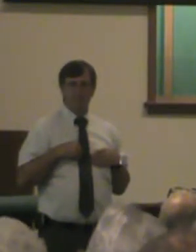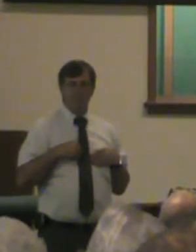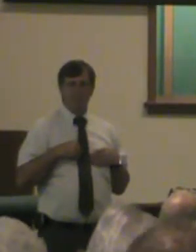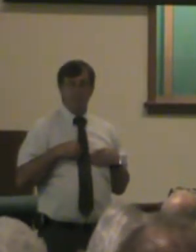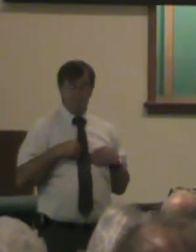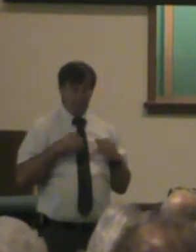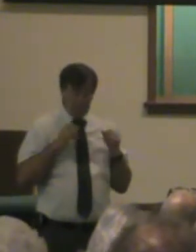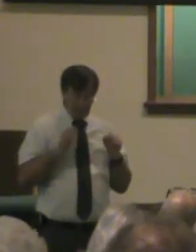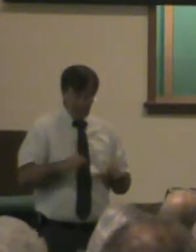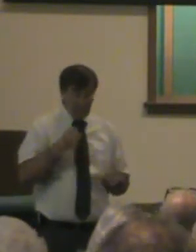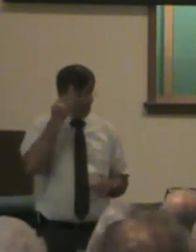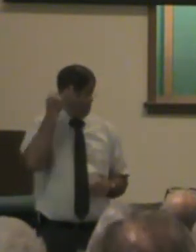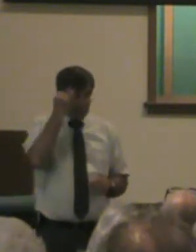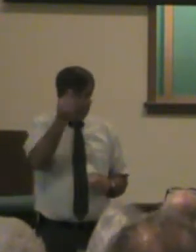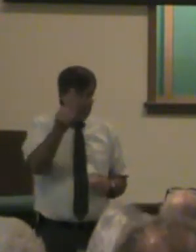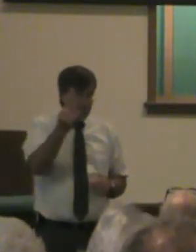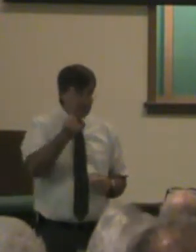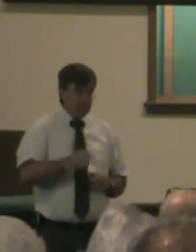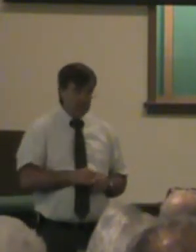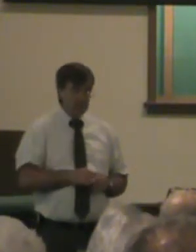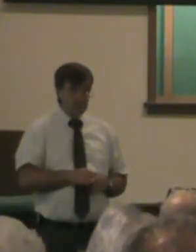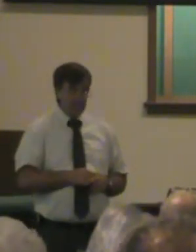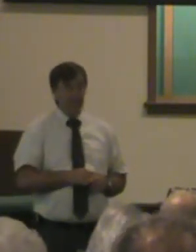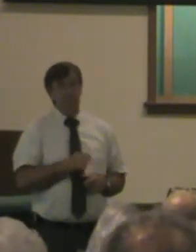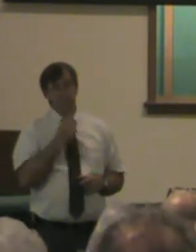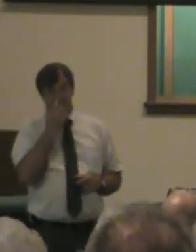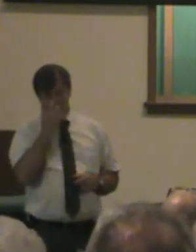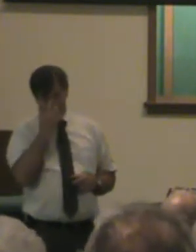Could you imagine being a woman?